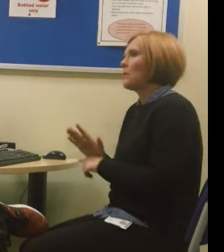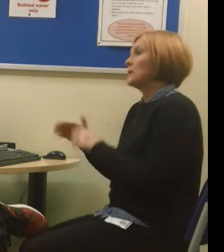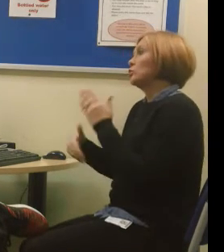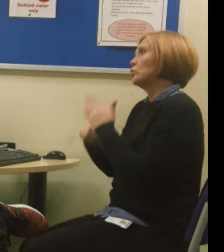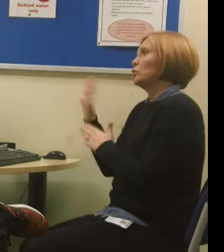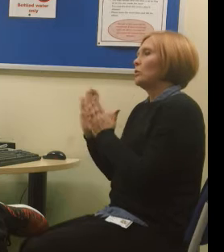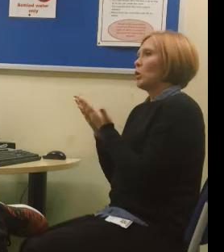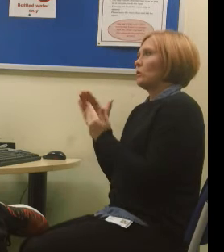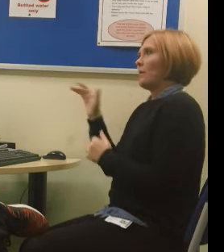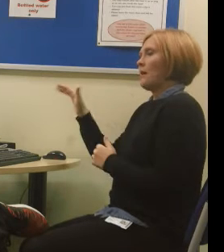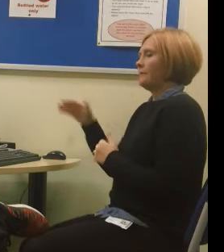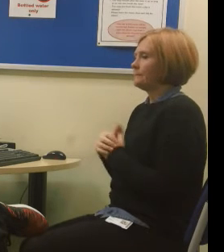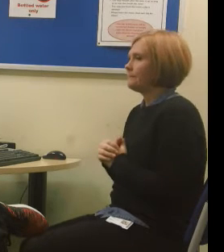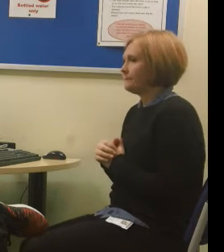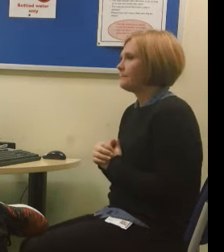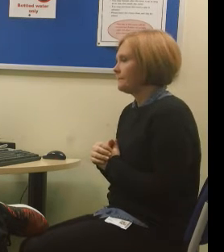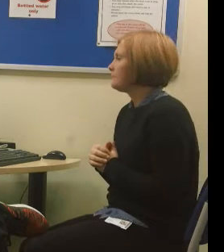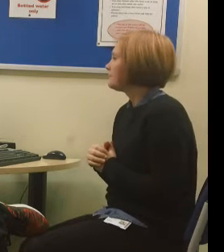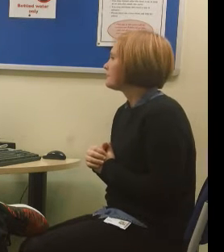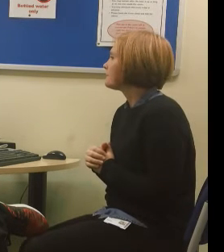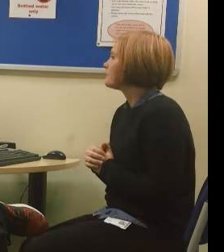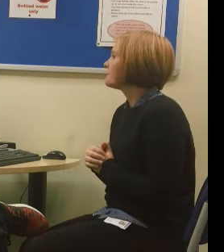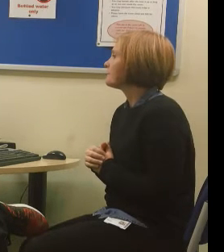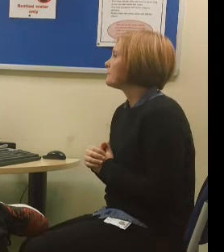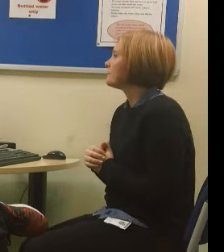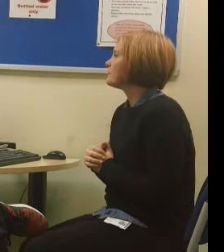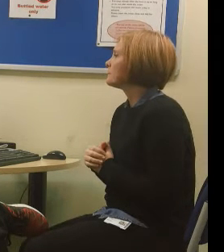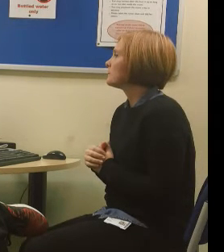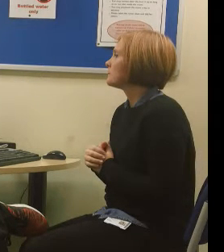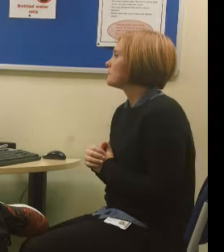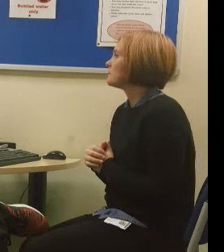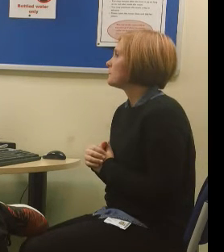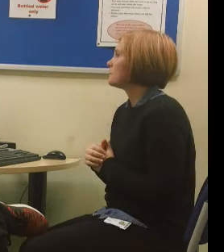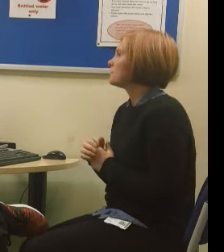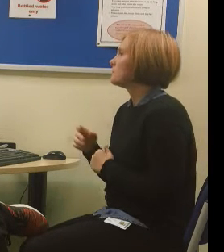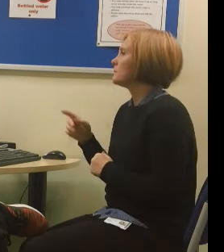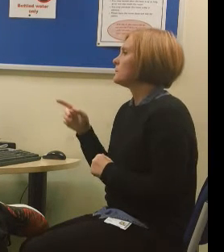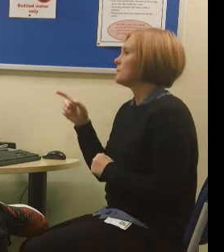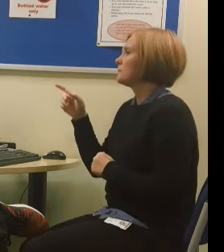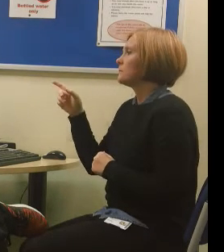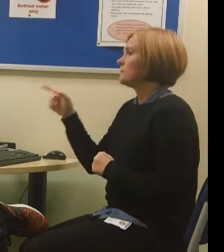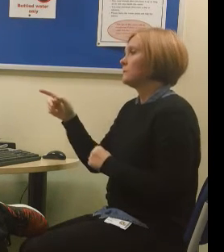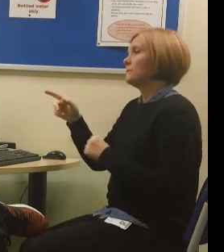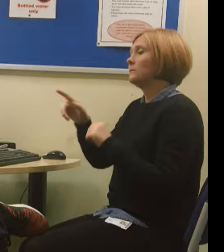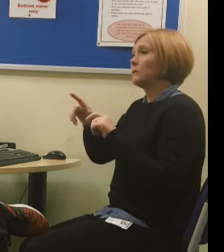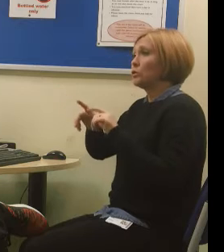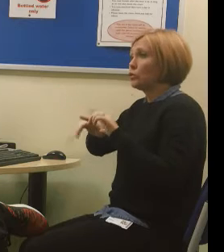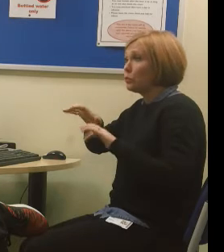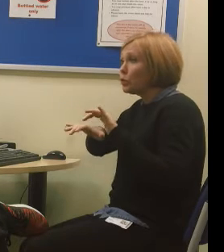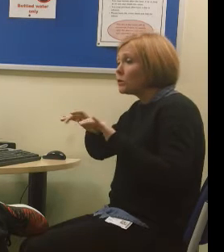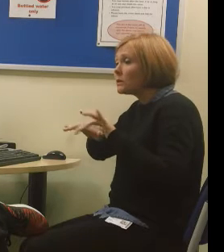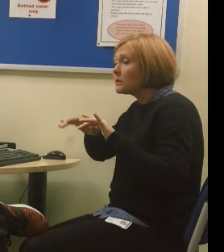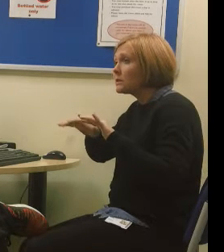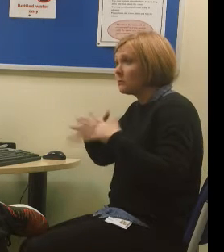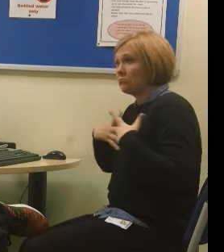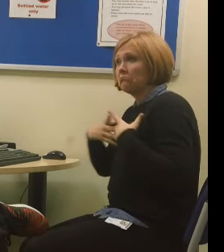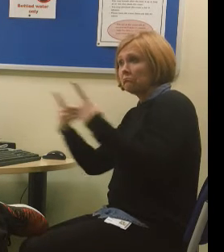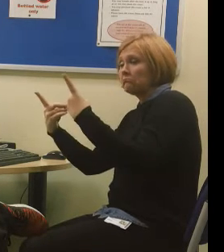have lots of different facilities in the LRC for you to use. We have computers available for drop-in. You just need your username and password to log